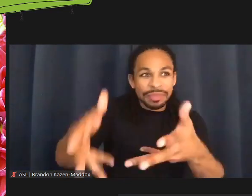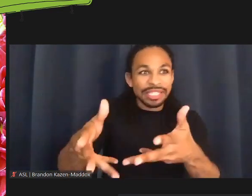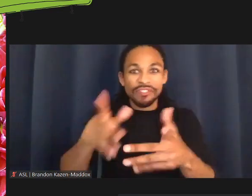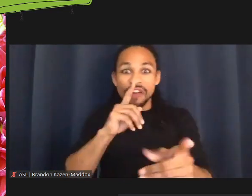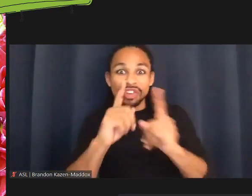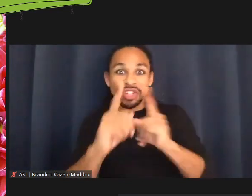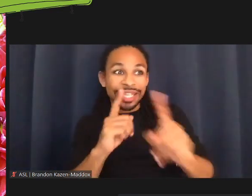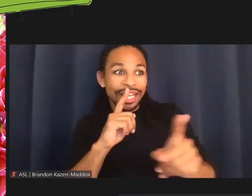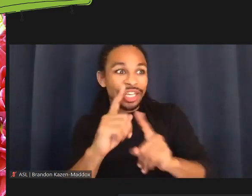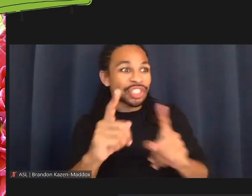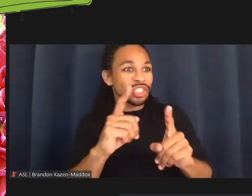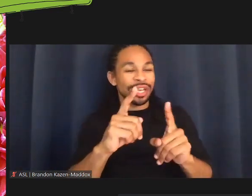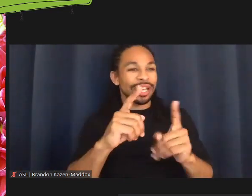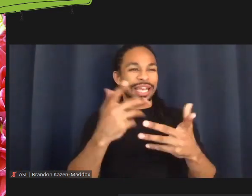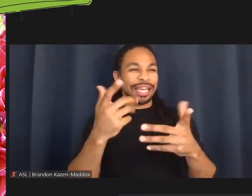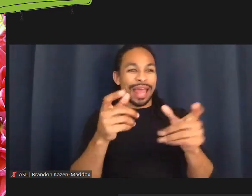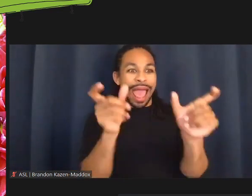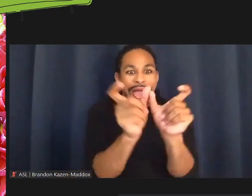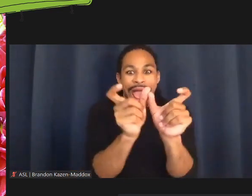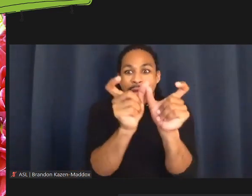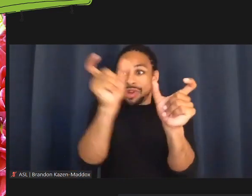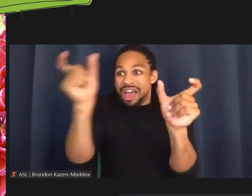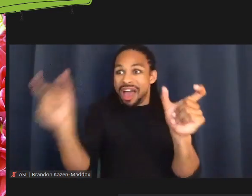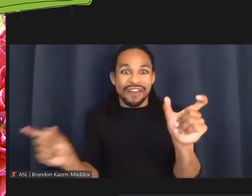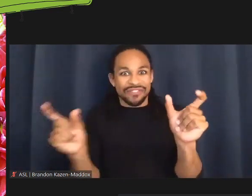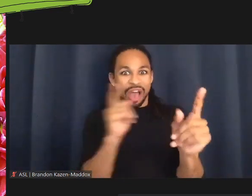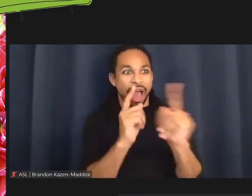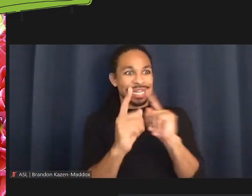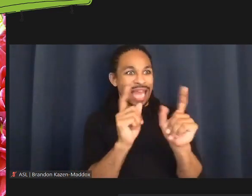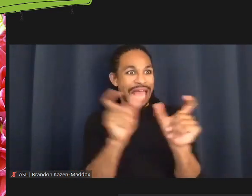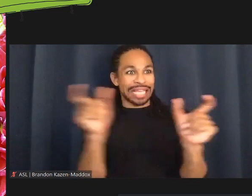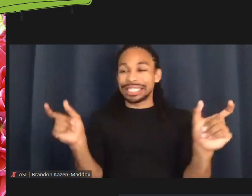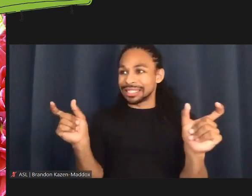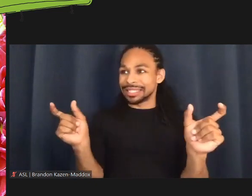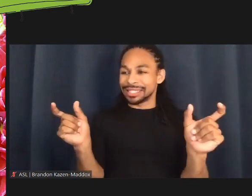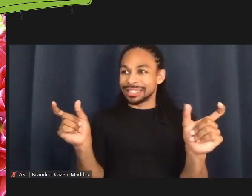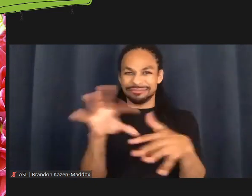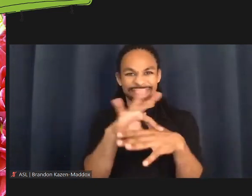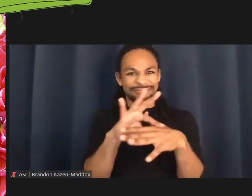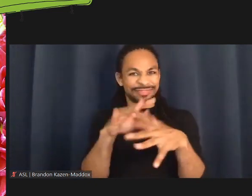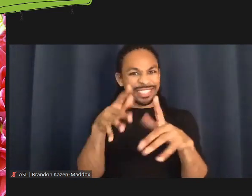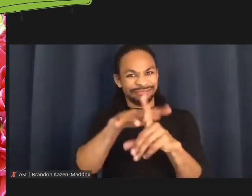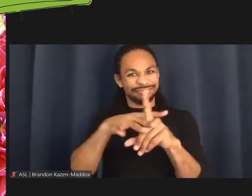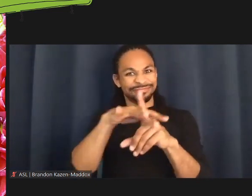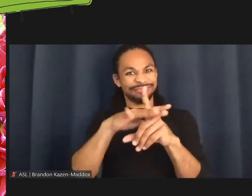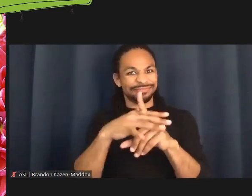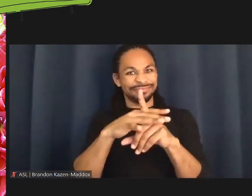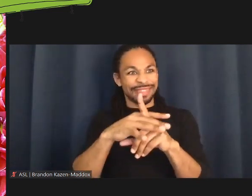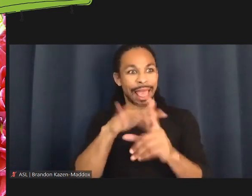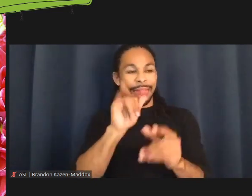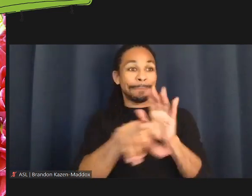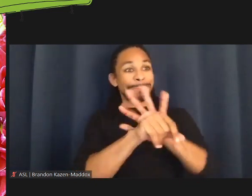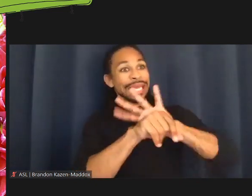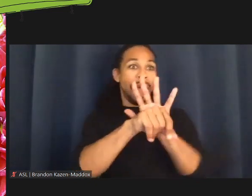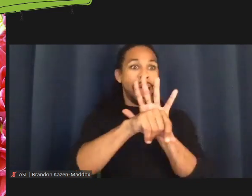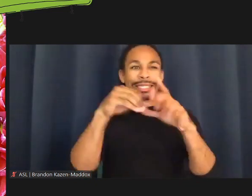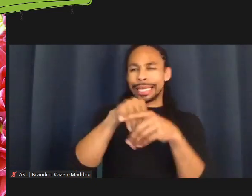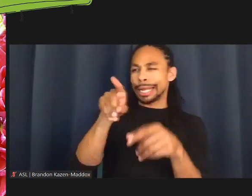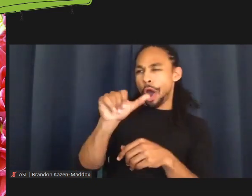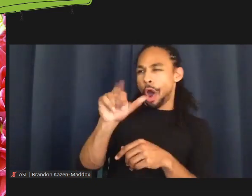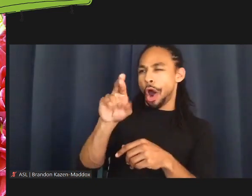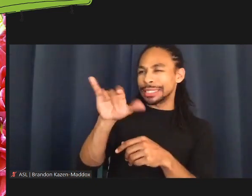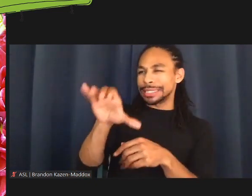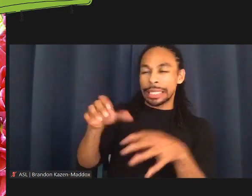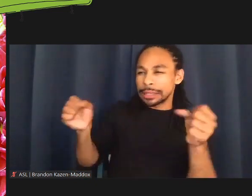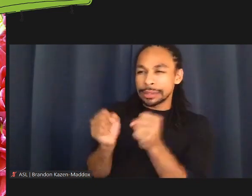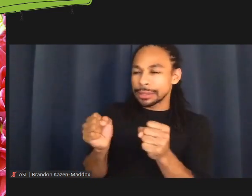out of context, like peacocks in the Arctic, or tenderness expressed